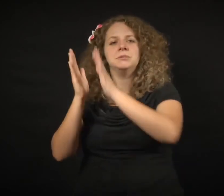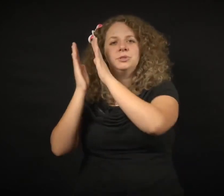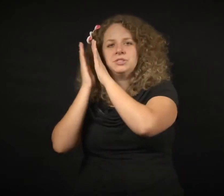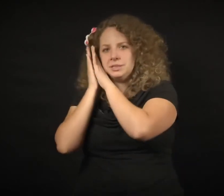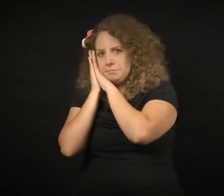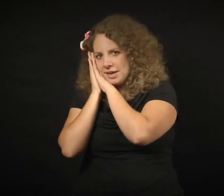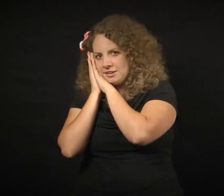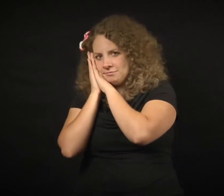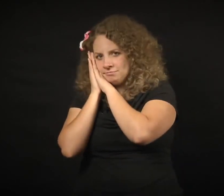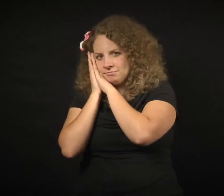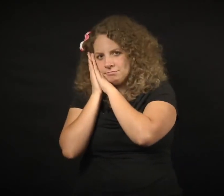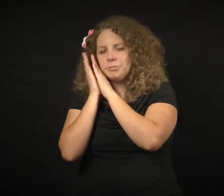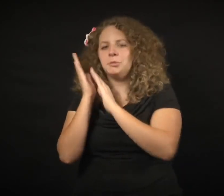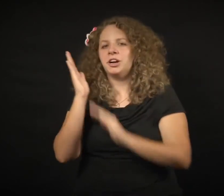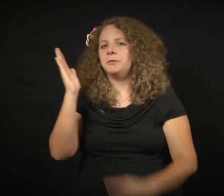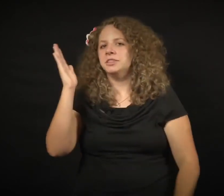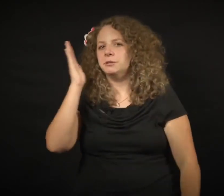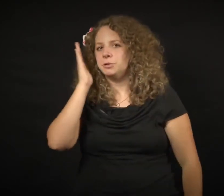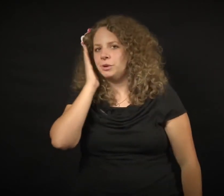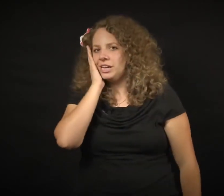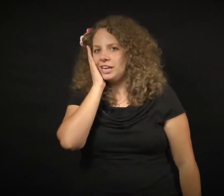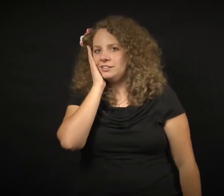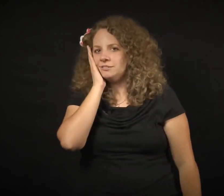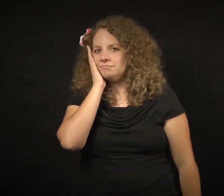Sometimes you'll see bed, but more commonly with one hand.